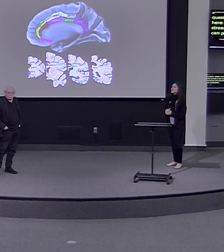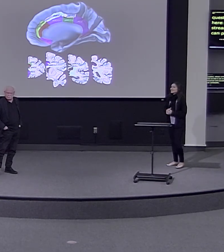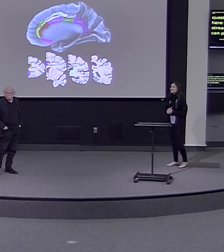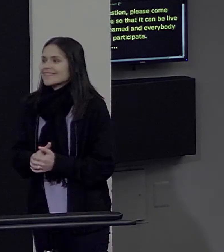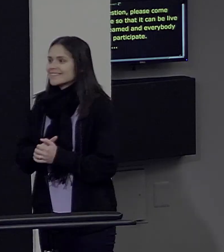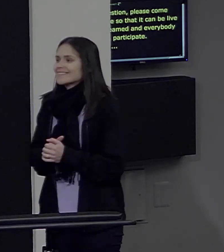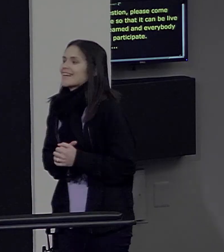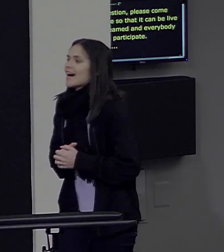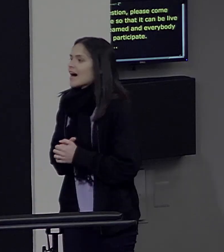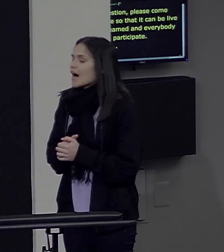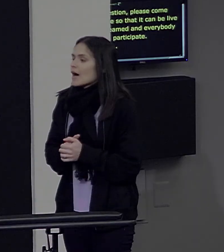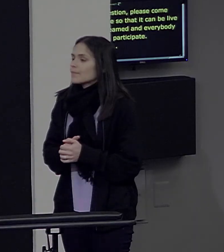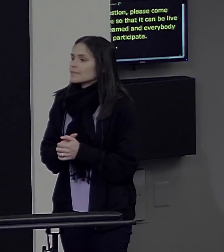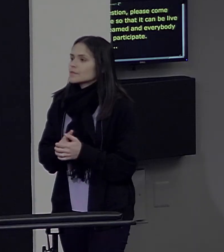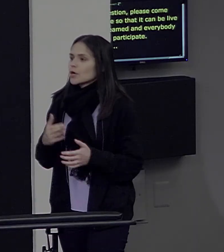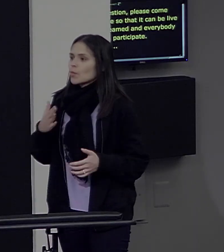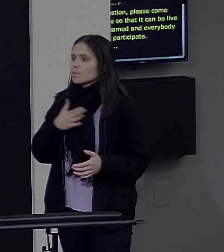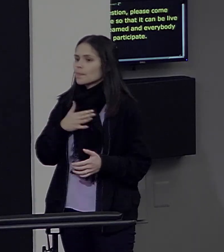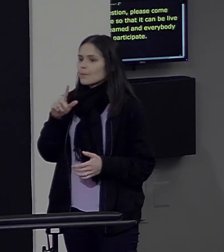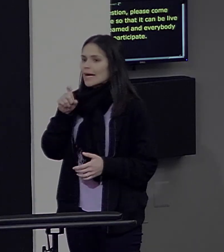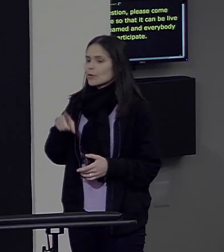Hello, and thank you so much.